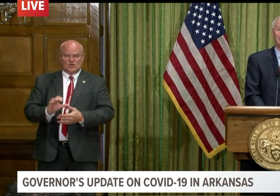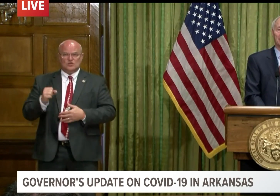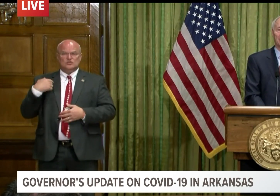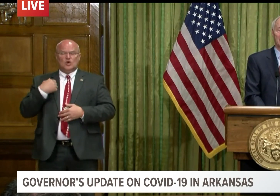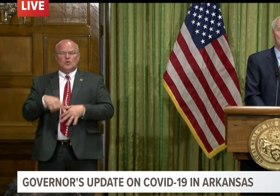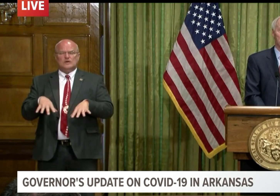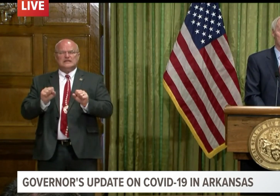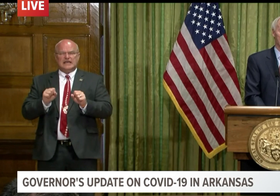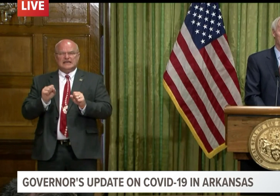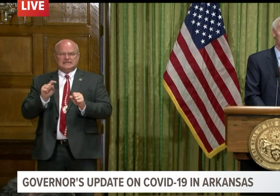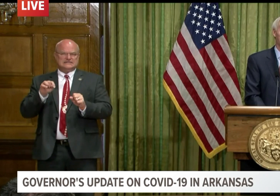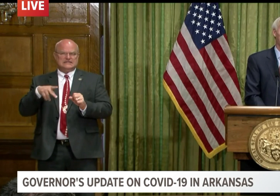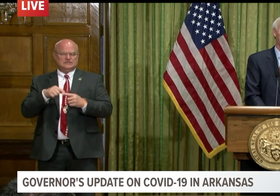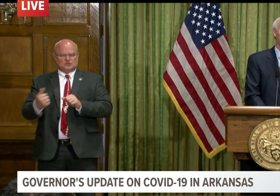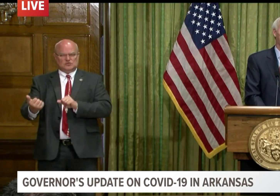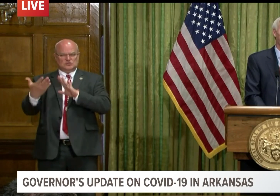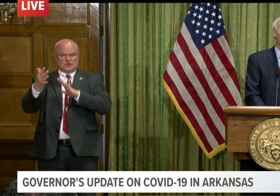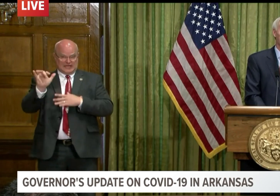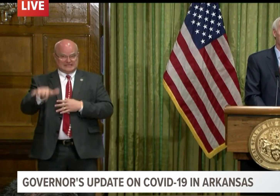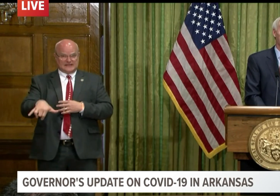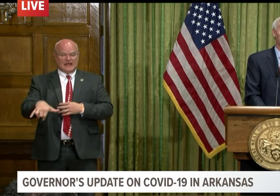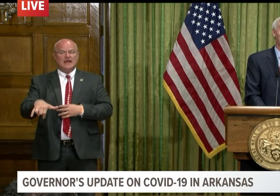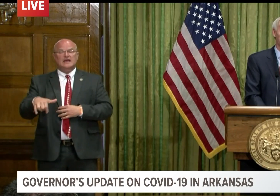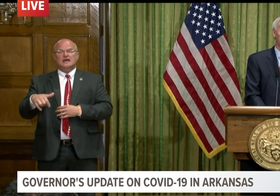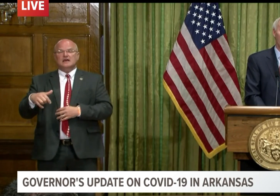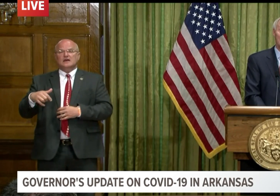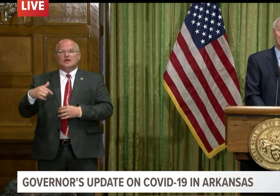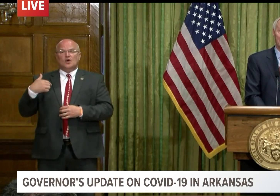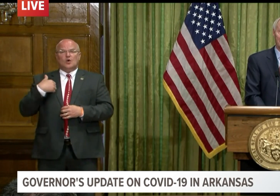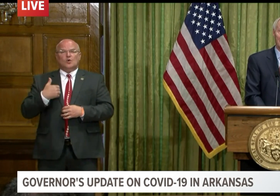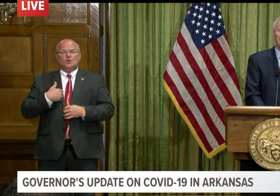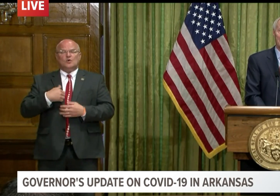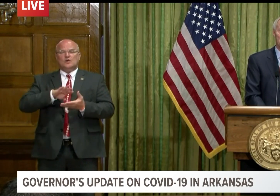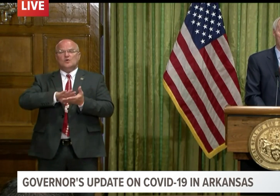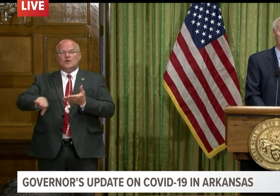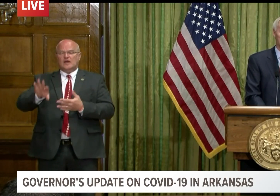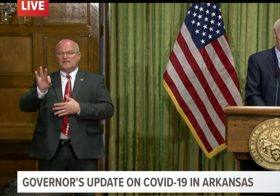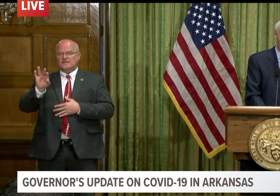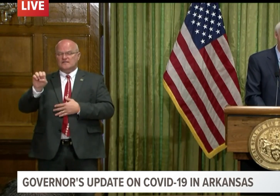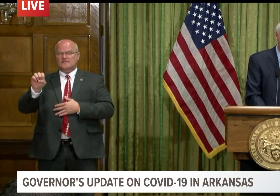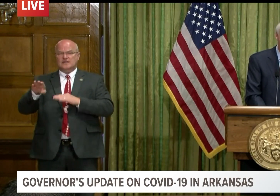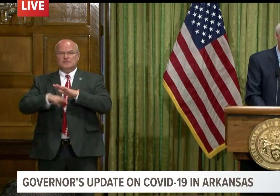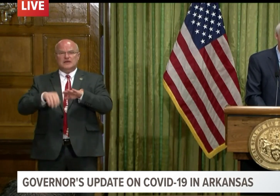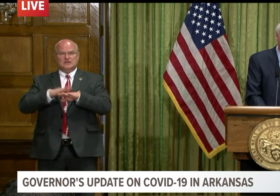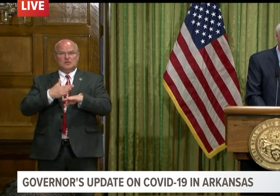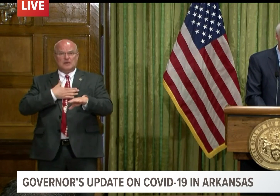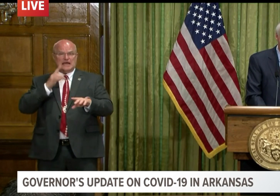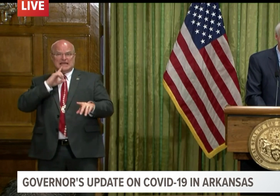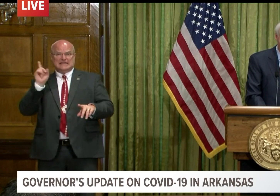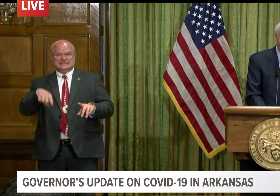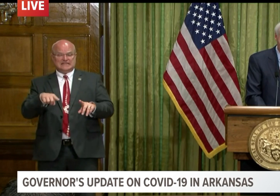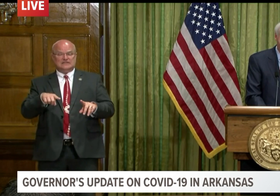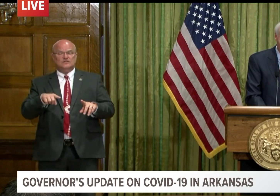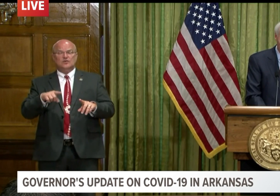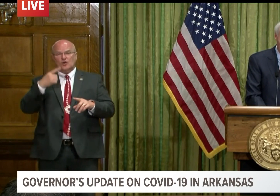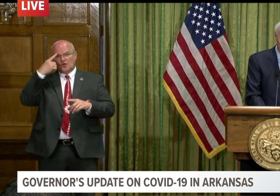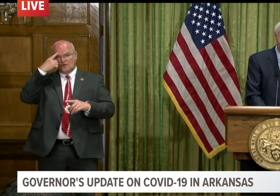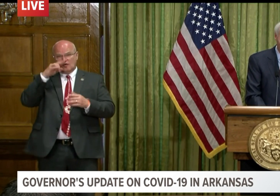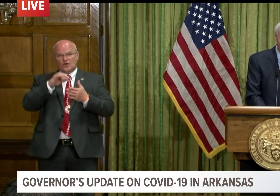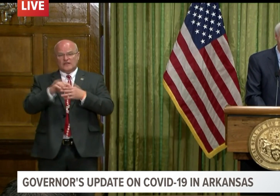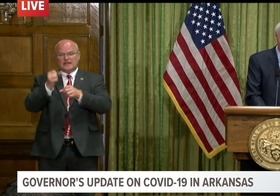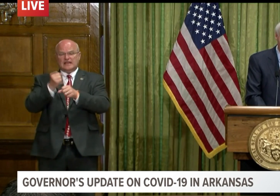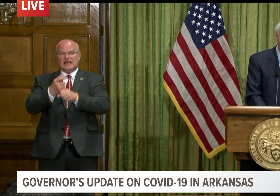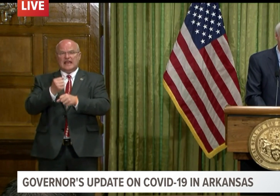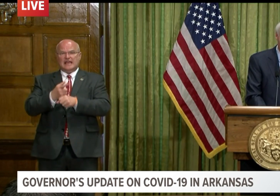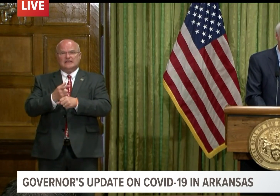we're taking some steps to address that. We are waiving the fee based upon my executive order for the